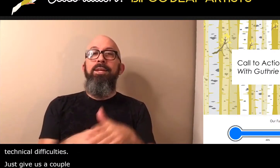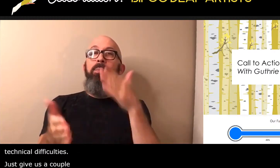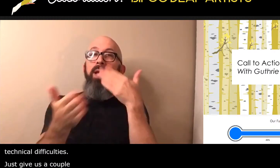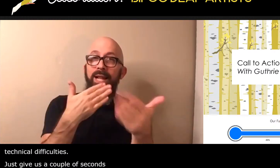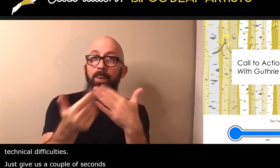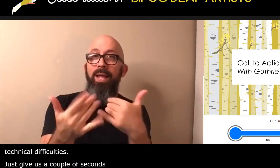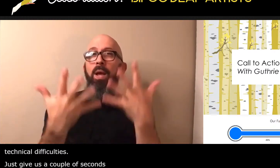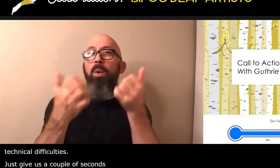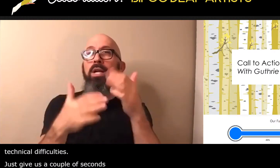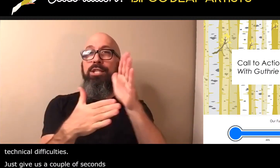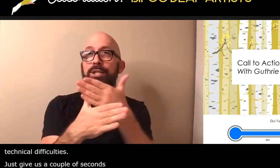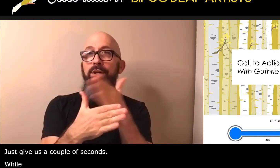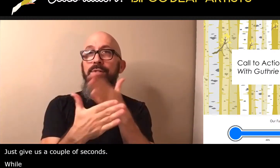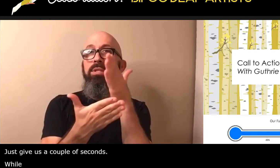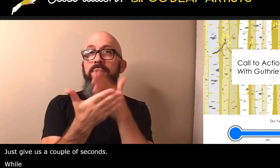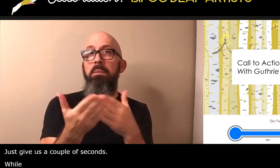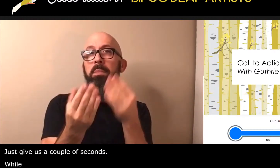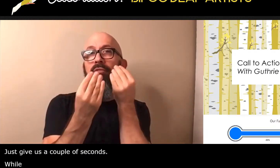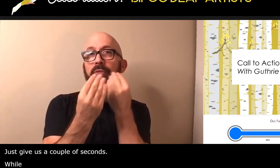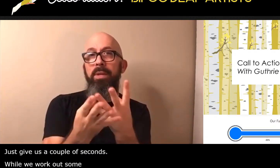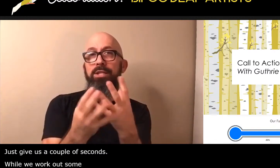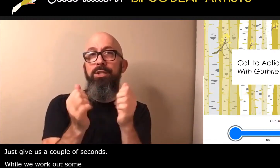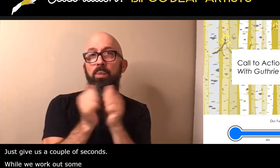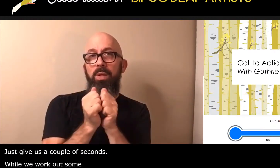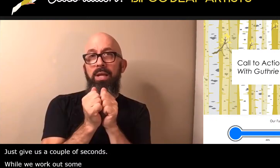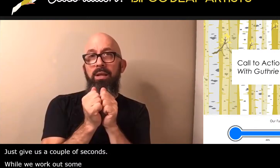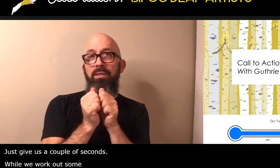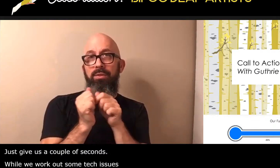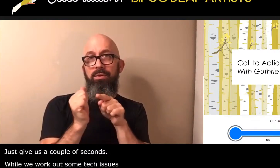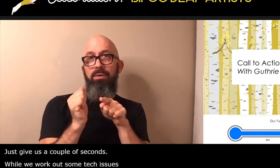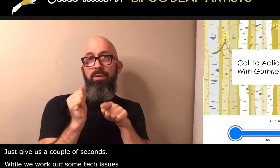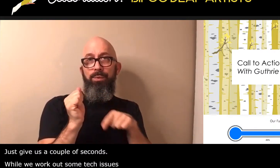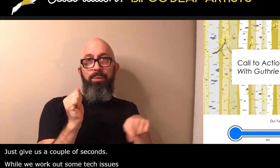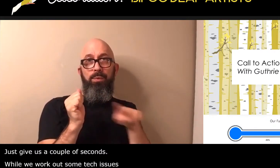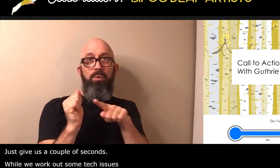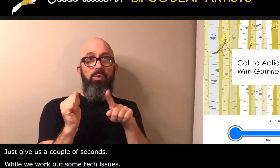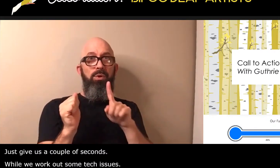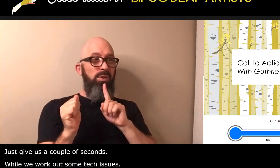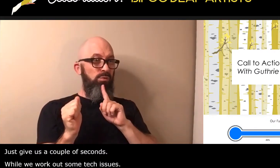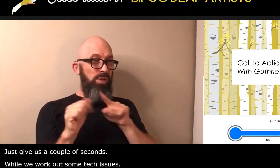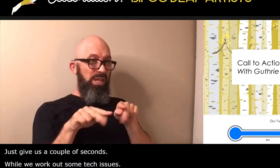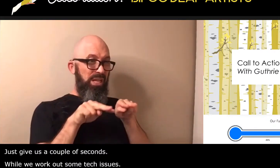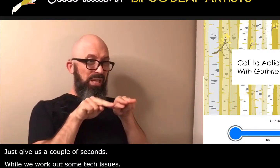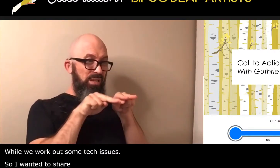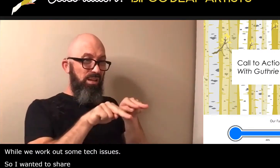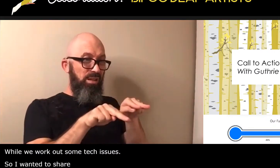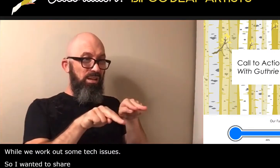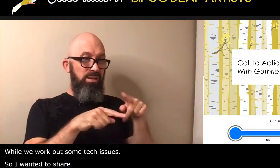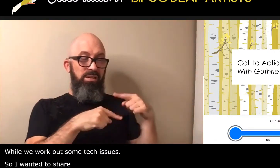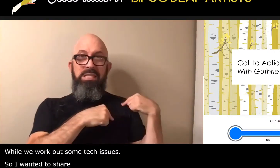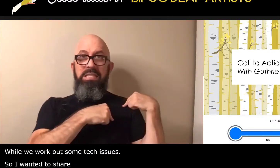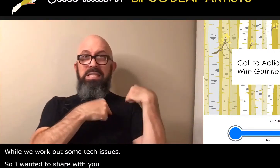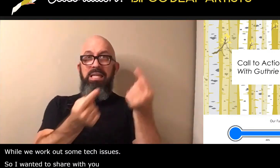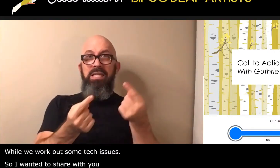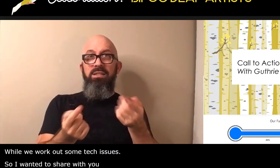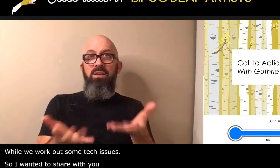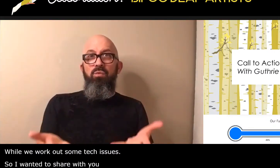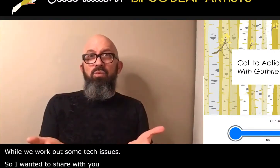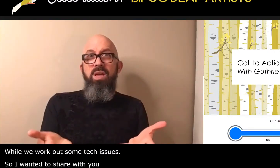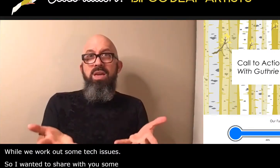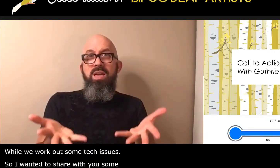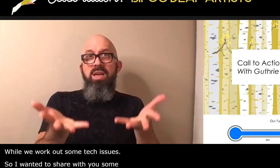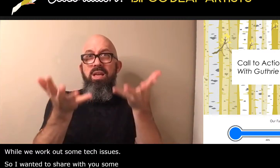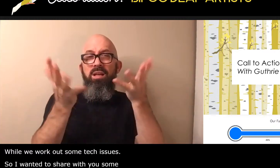while we work out some tech issues. So I want to share with you some information.